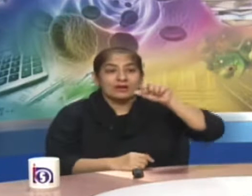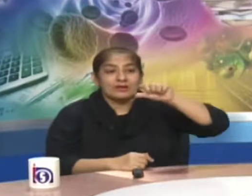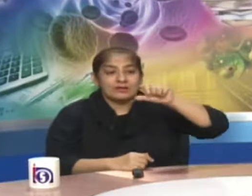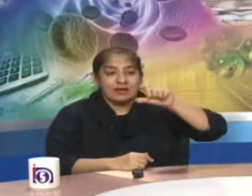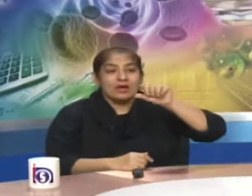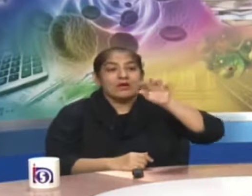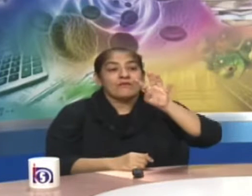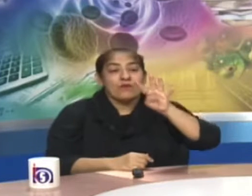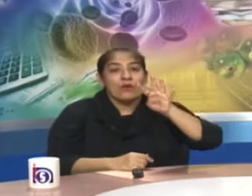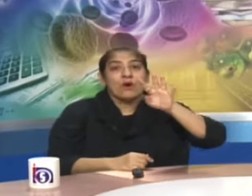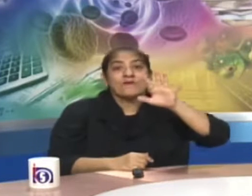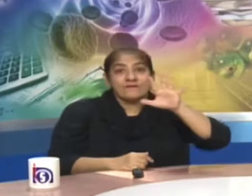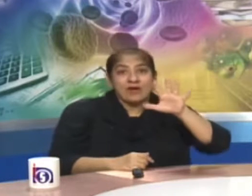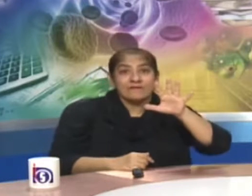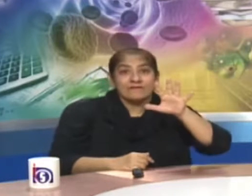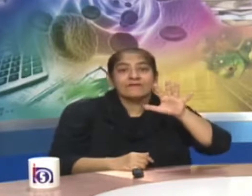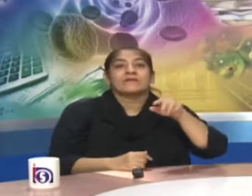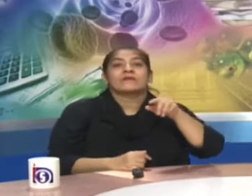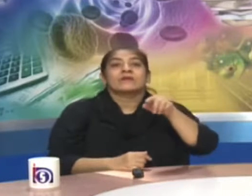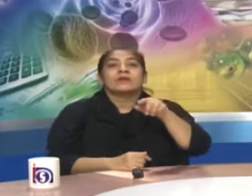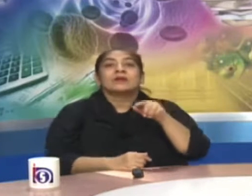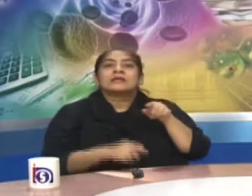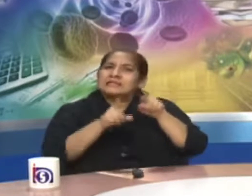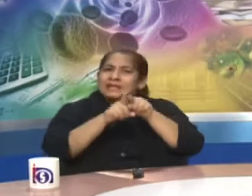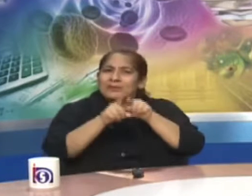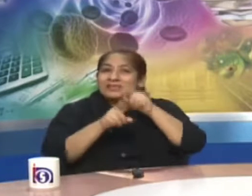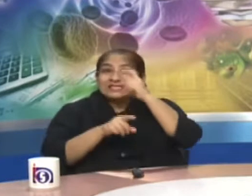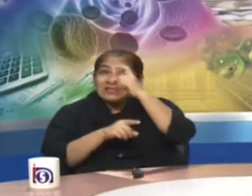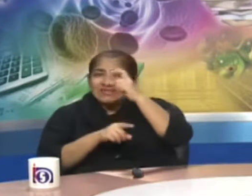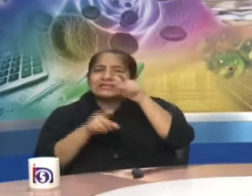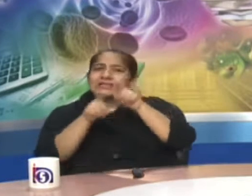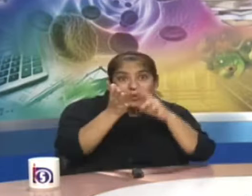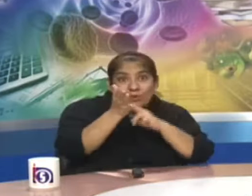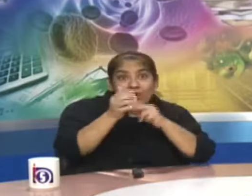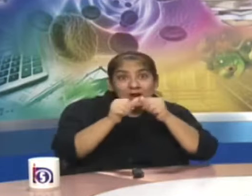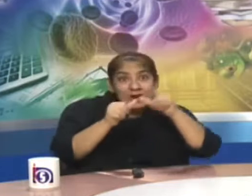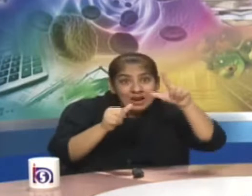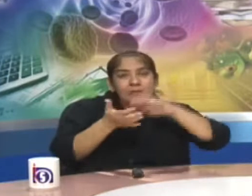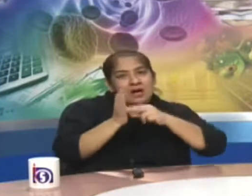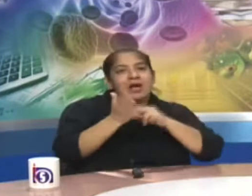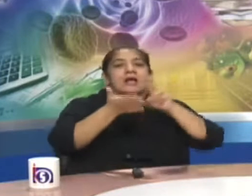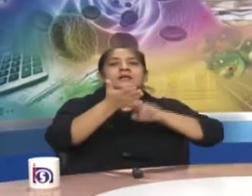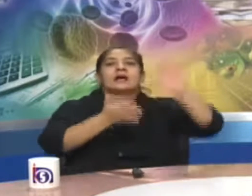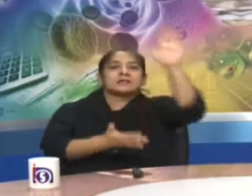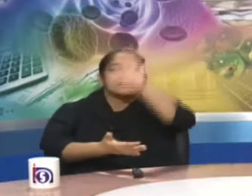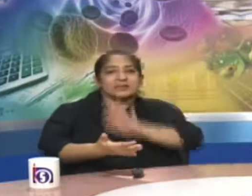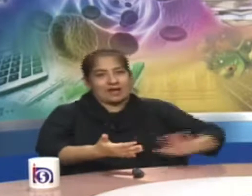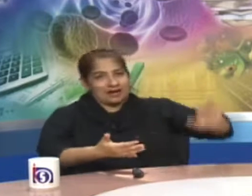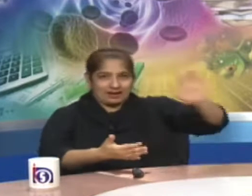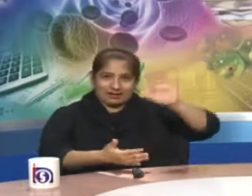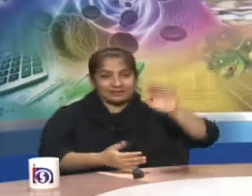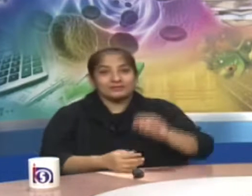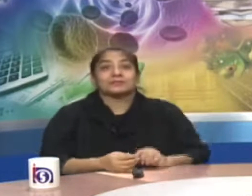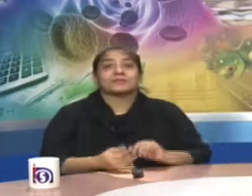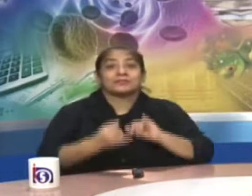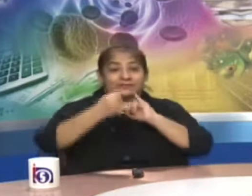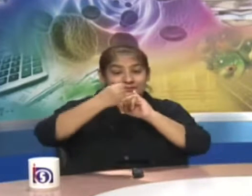that, in the year 1945, stock exchange in India, we have